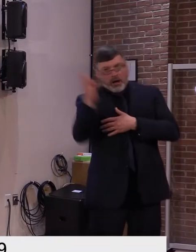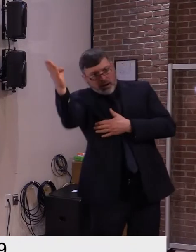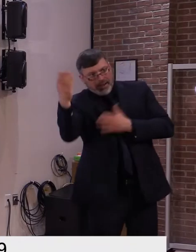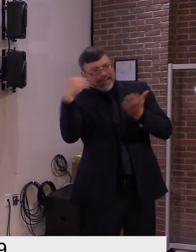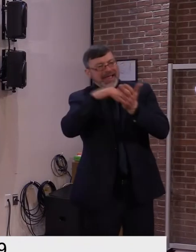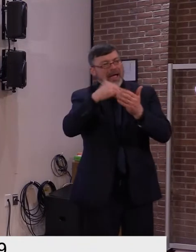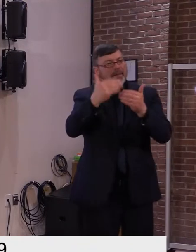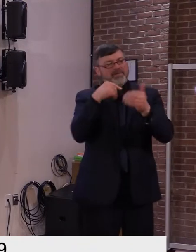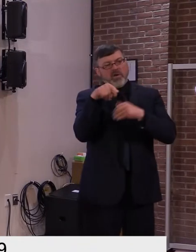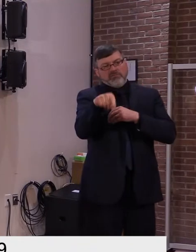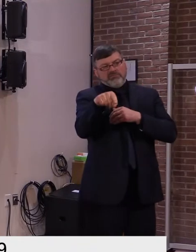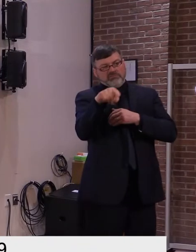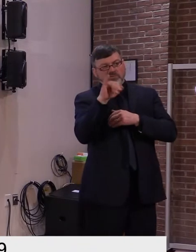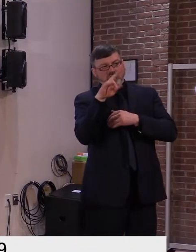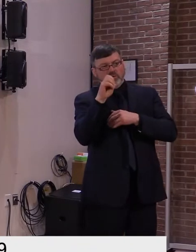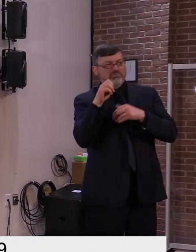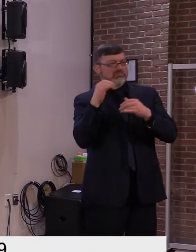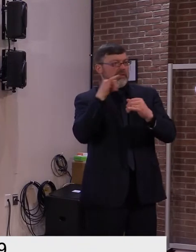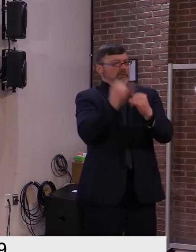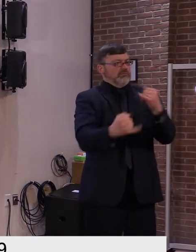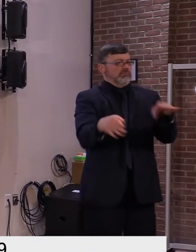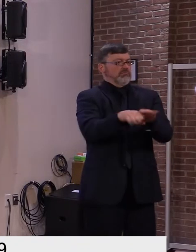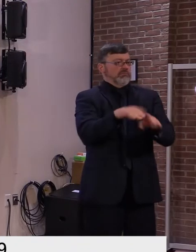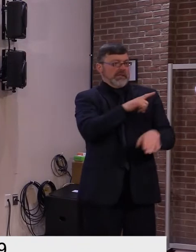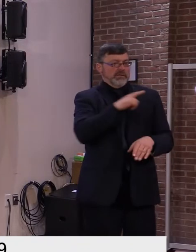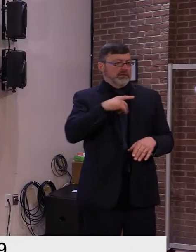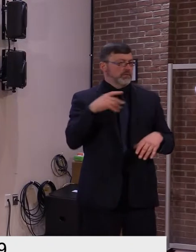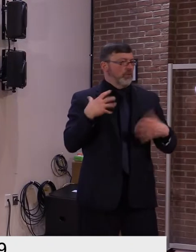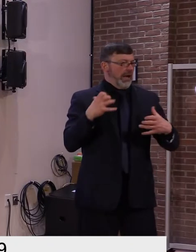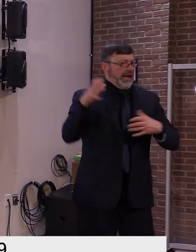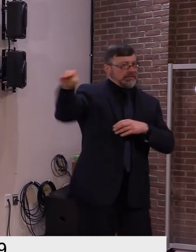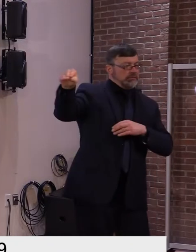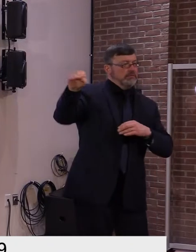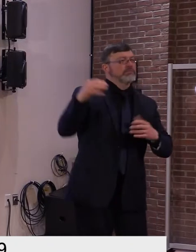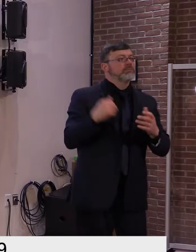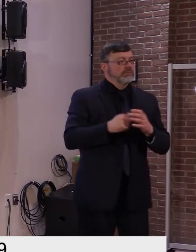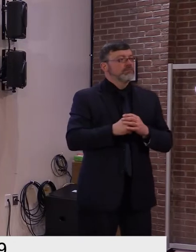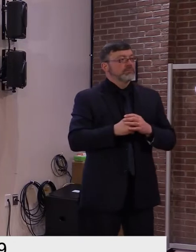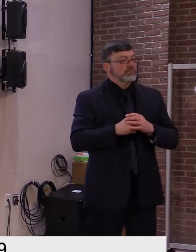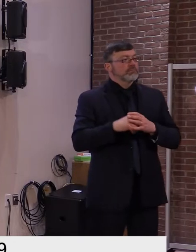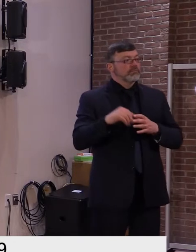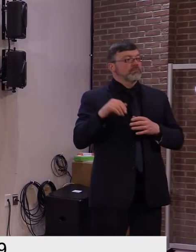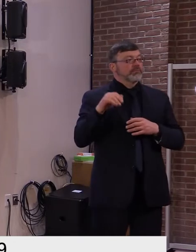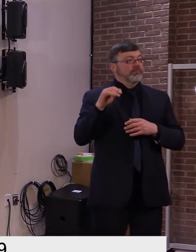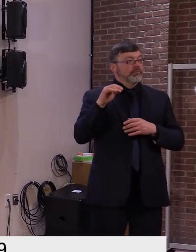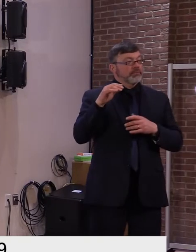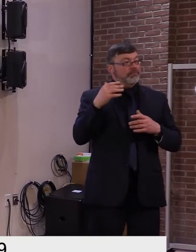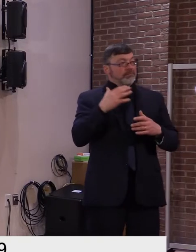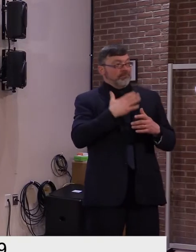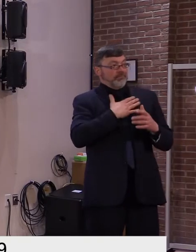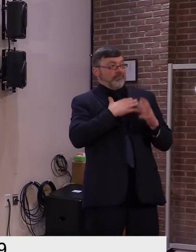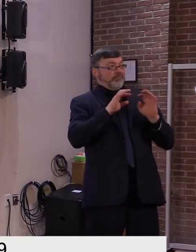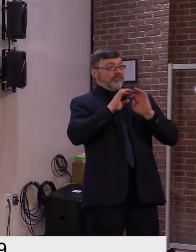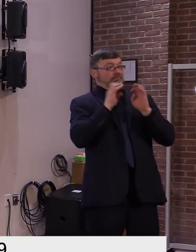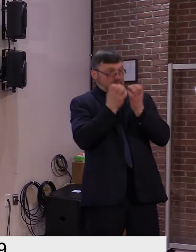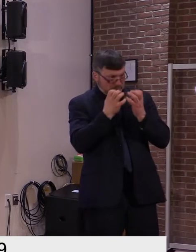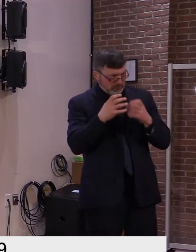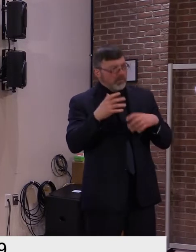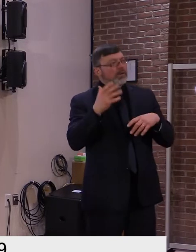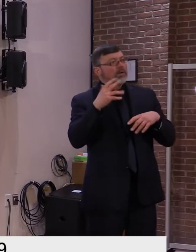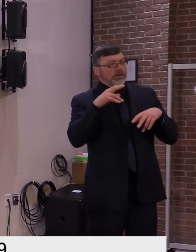and we should be really starting to look at how we exit this and how we exit this program. Is there